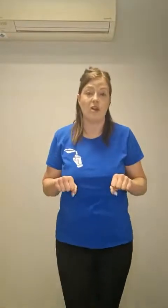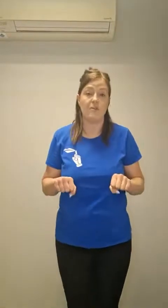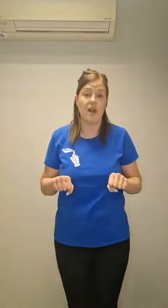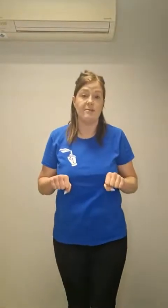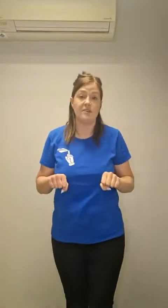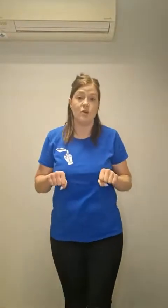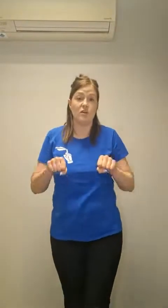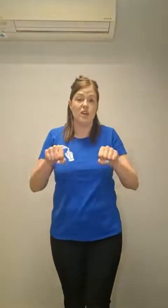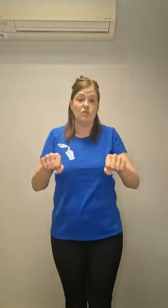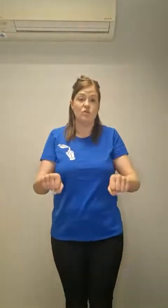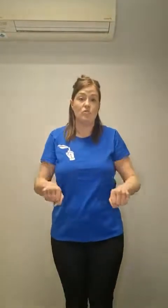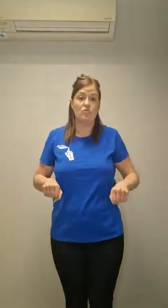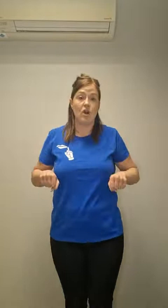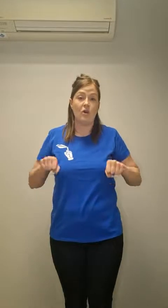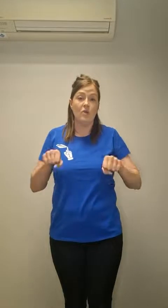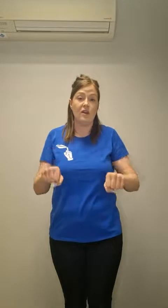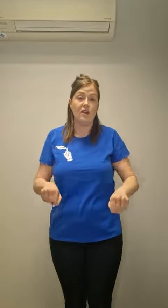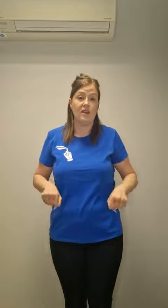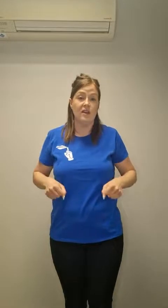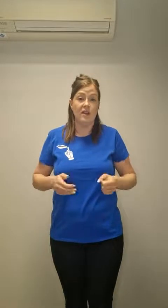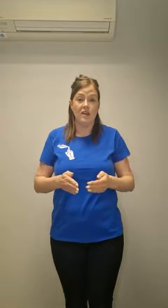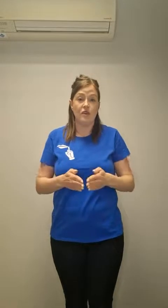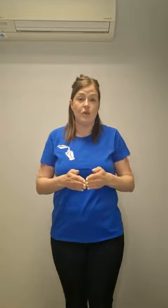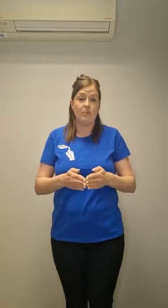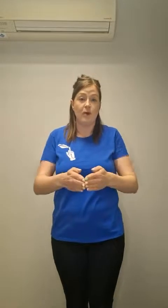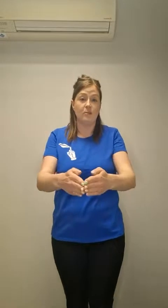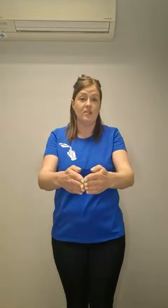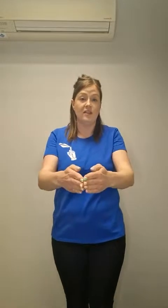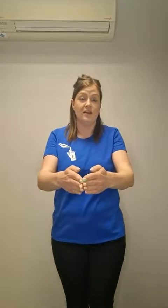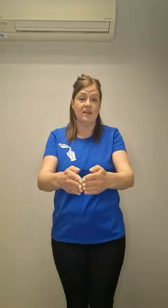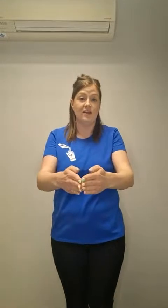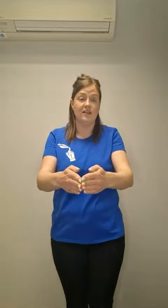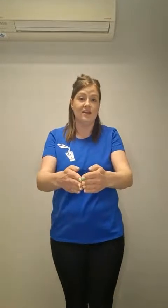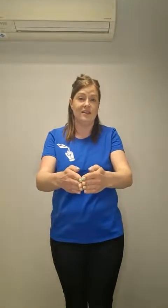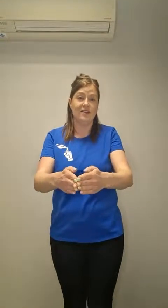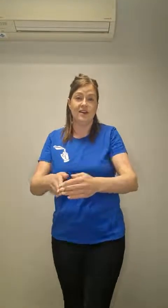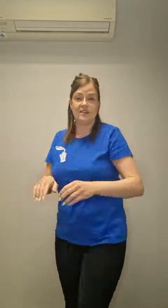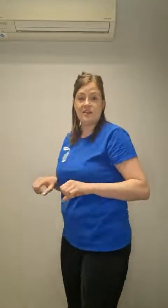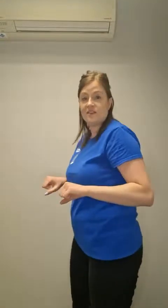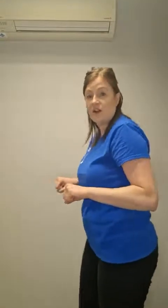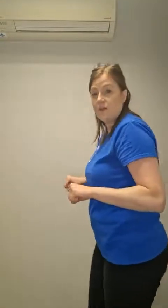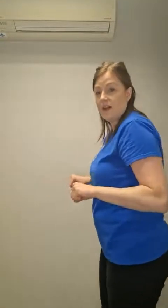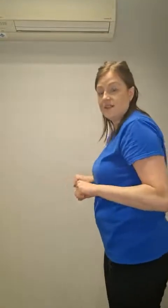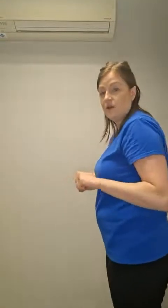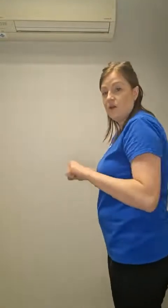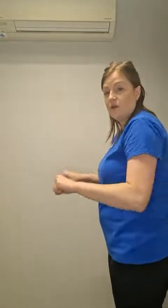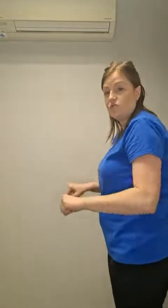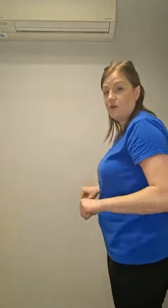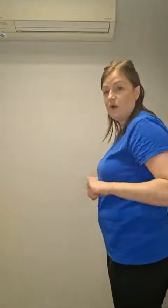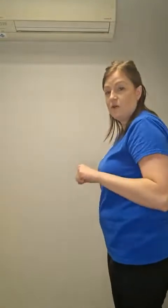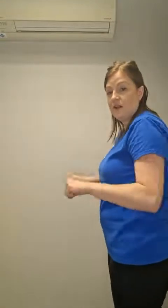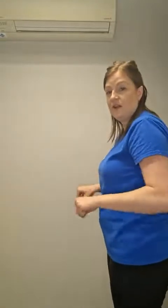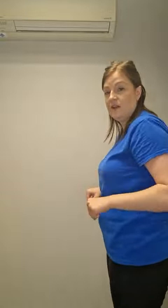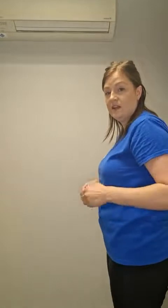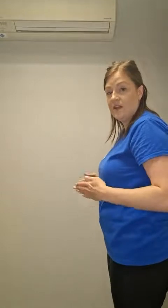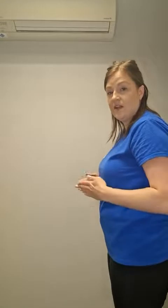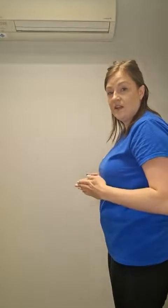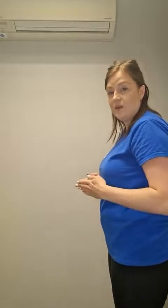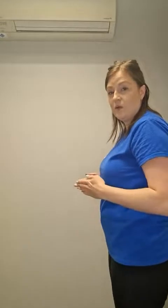mind. So to row your boat. Turn sideways, so row your